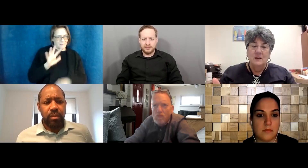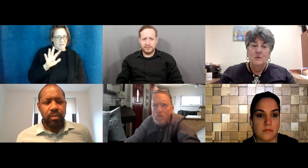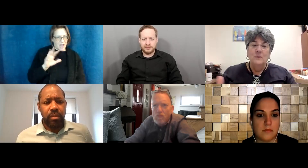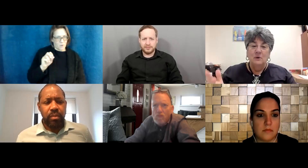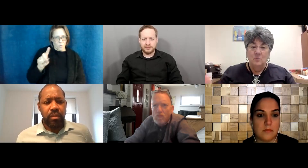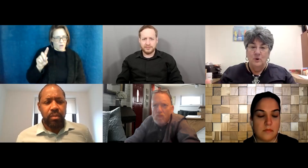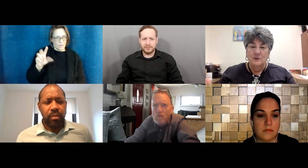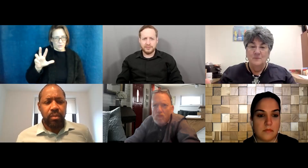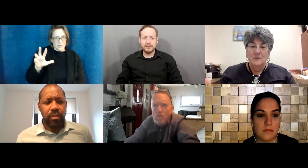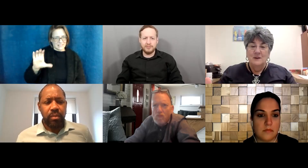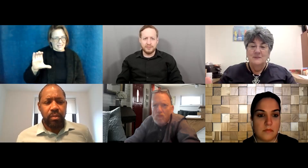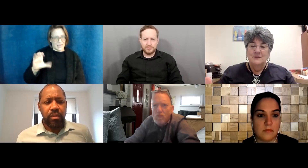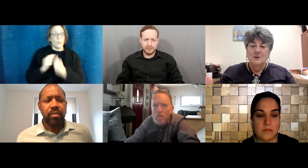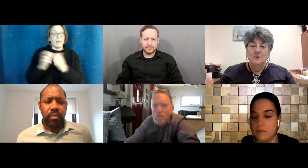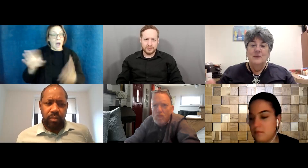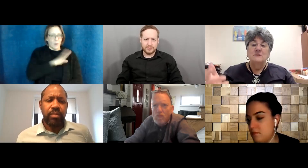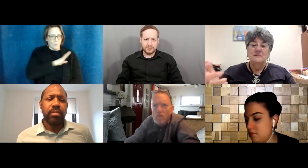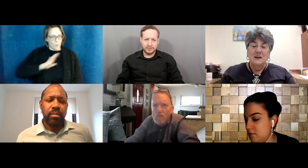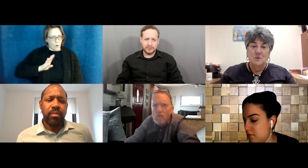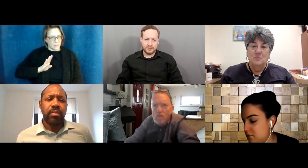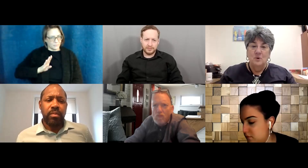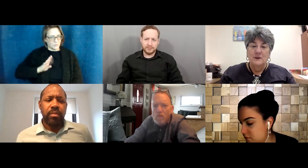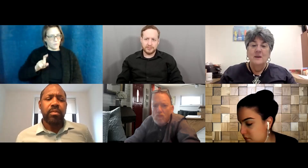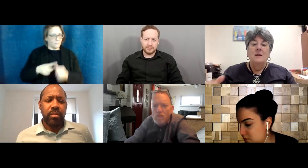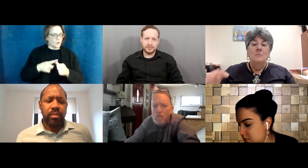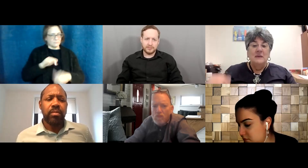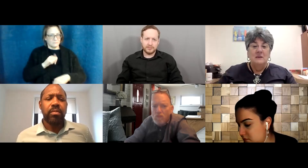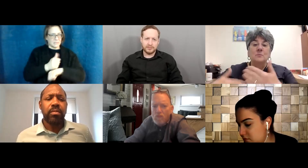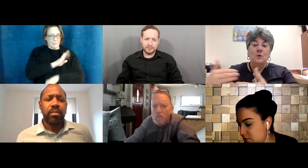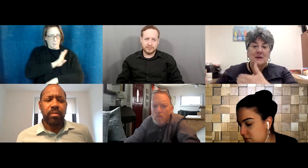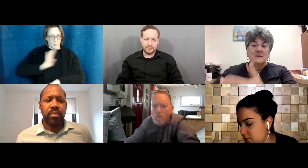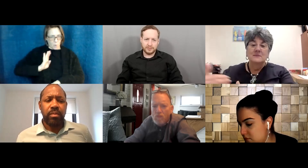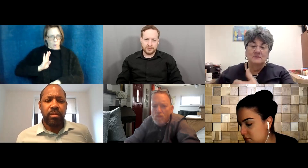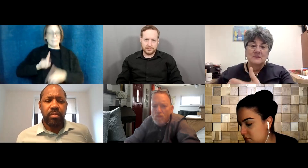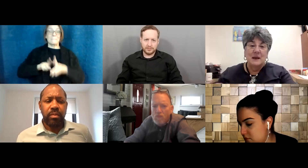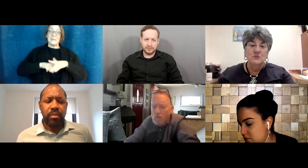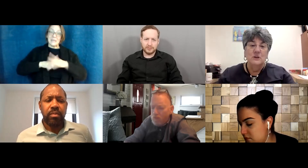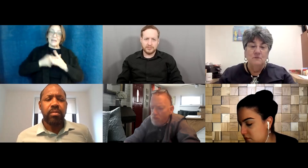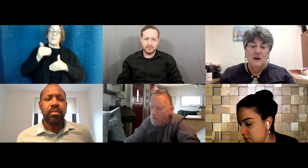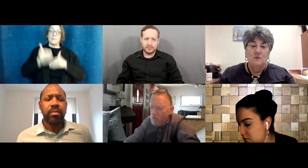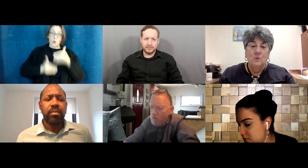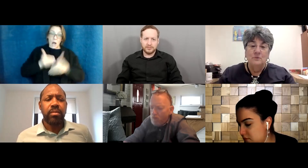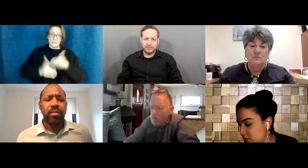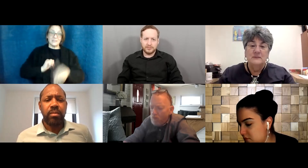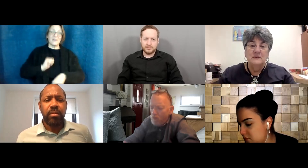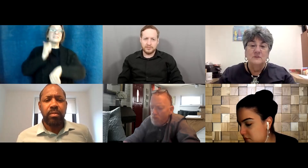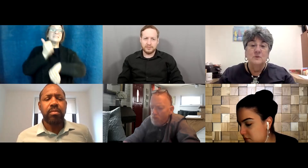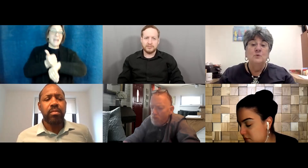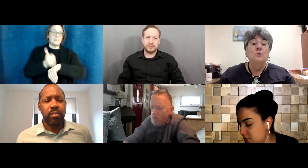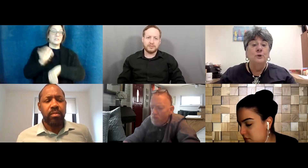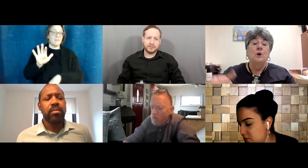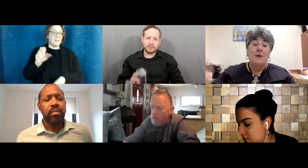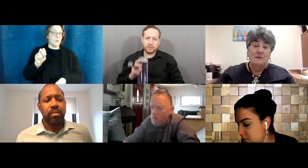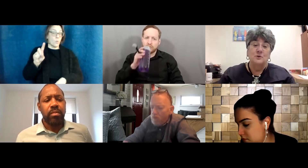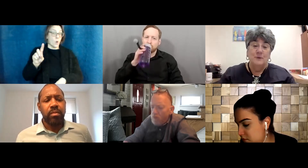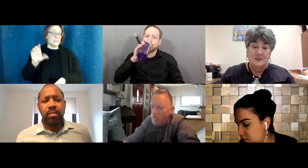501(c) without a board. So you'd have to set up a board, begin the process of establishing a 501(c) so you